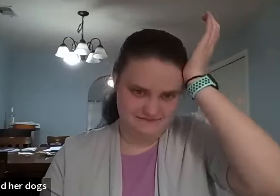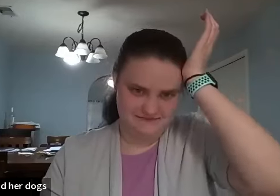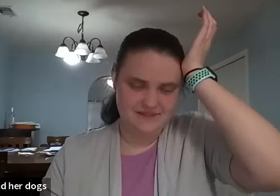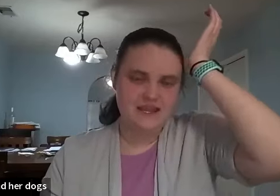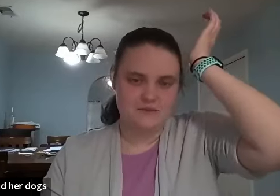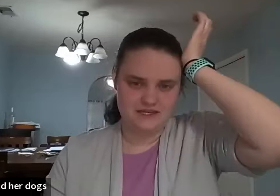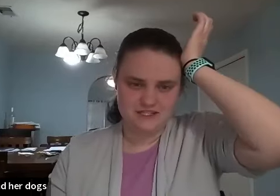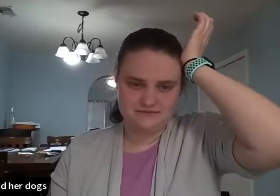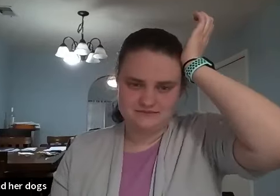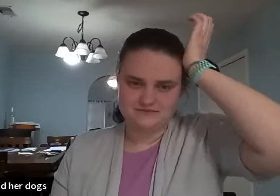Mm-hmm. Cabbage.